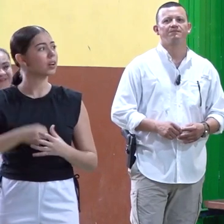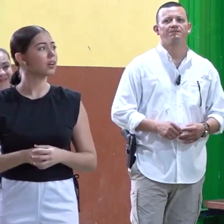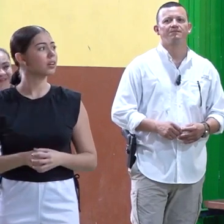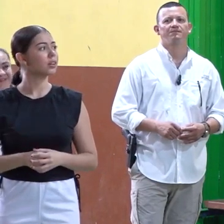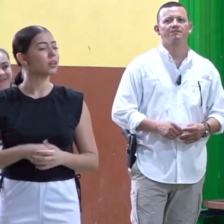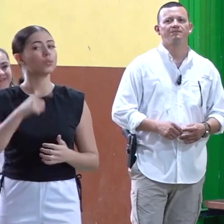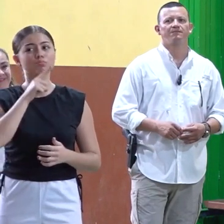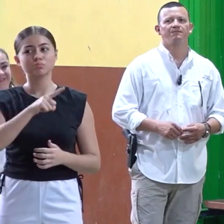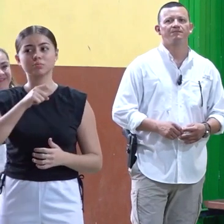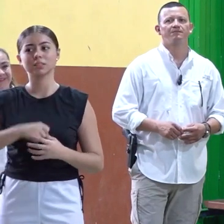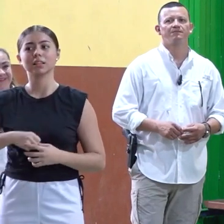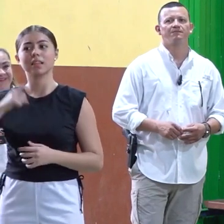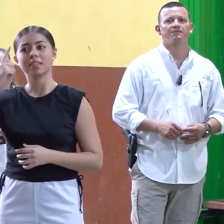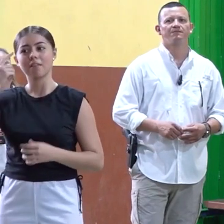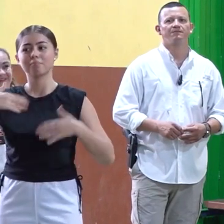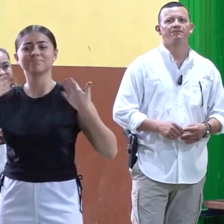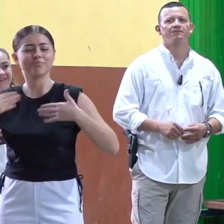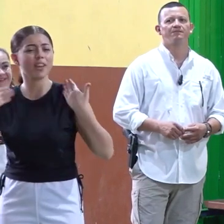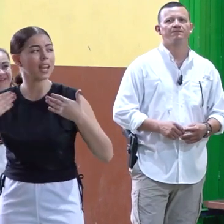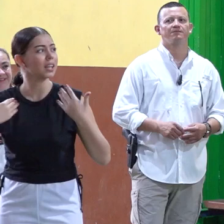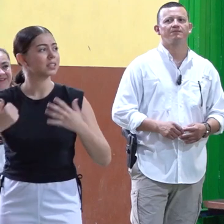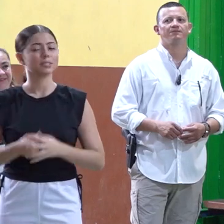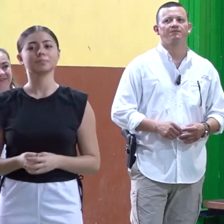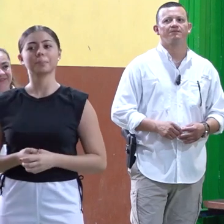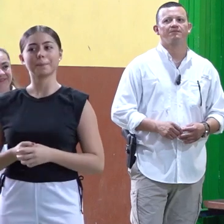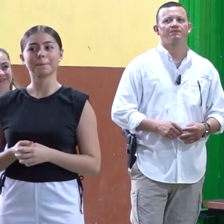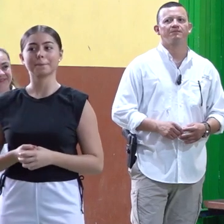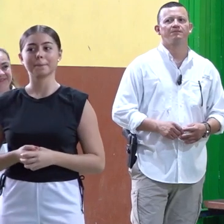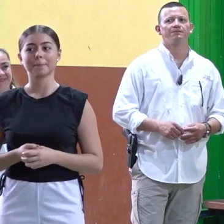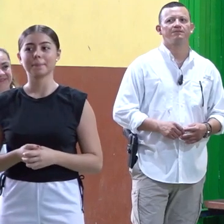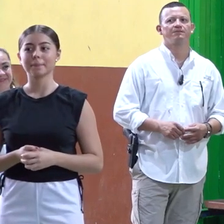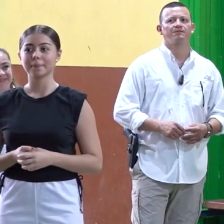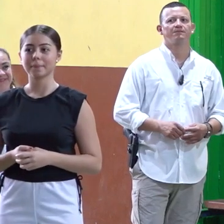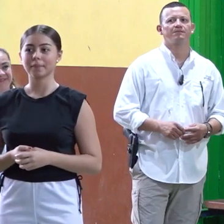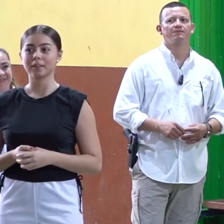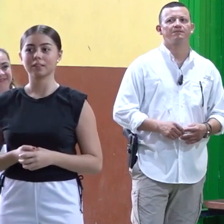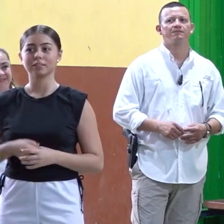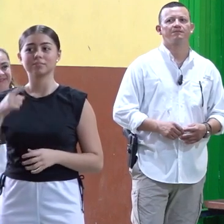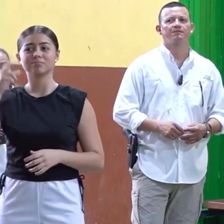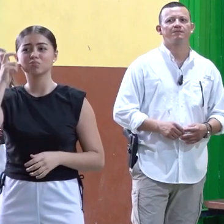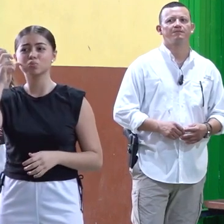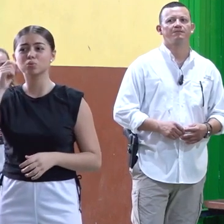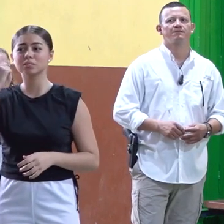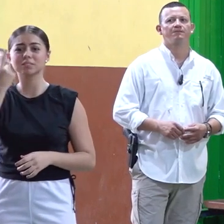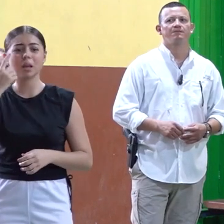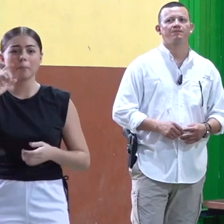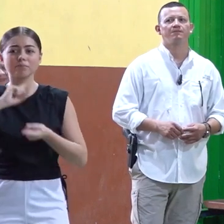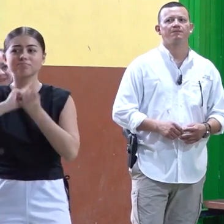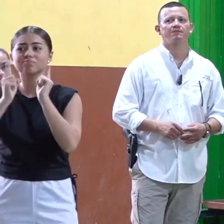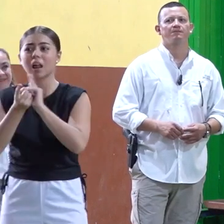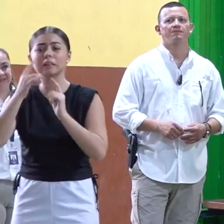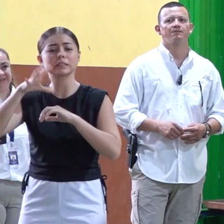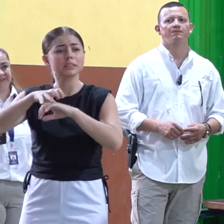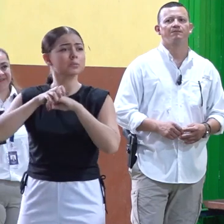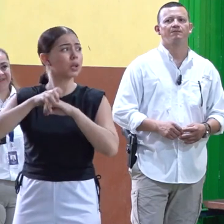she sounds like, in her way of speaking English, in translating from Spanish